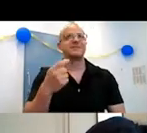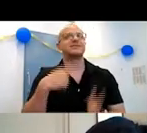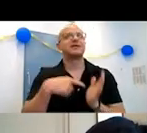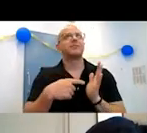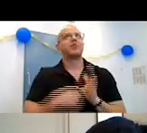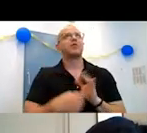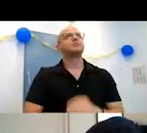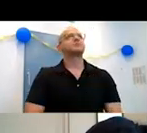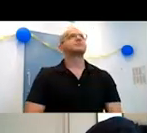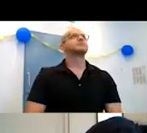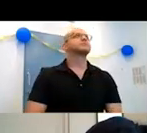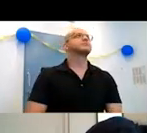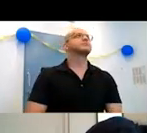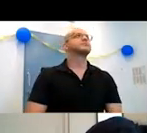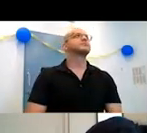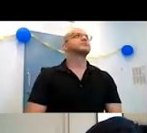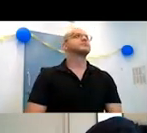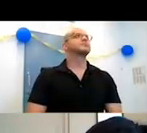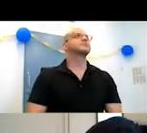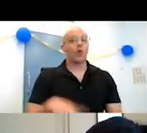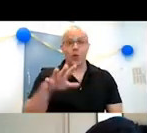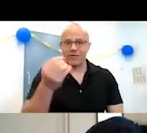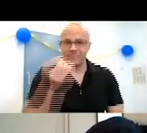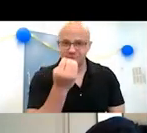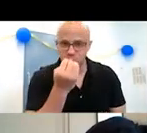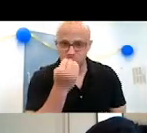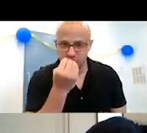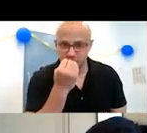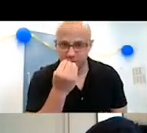situation again. It's, for example,